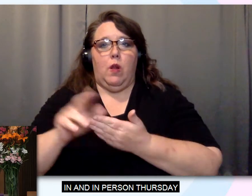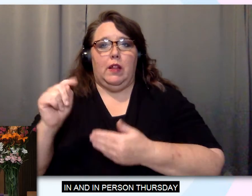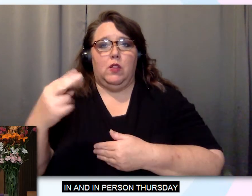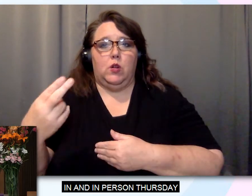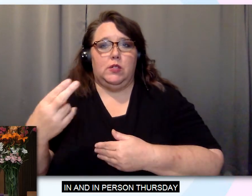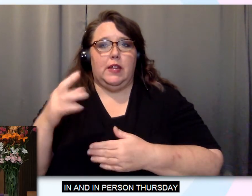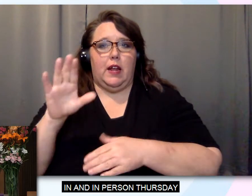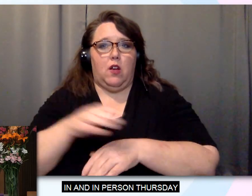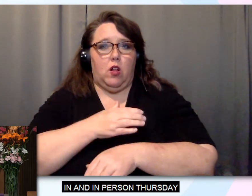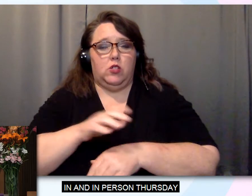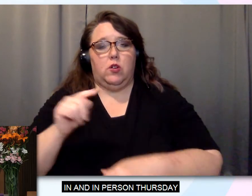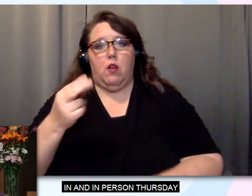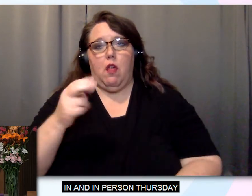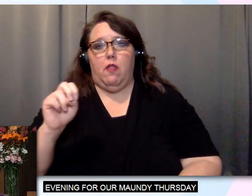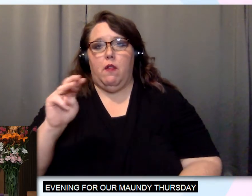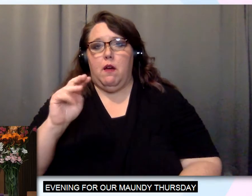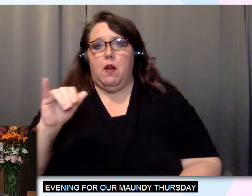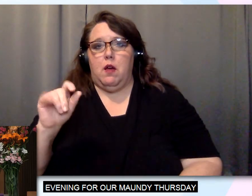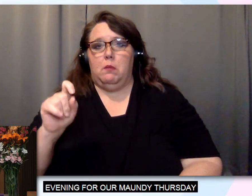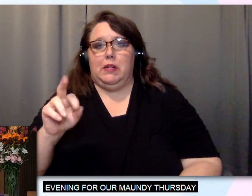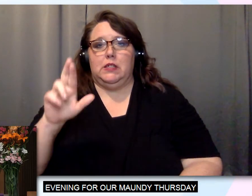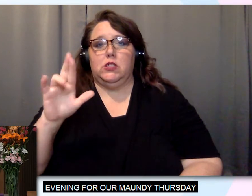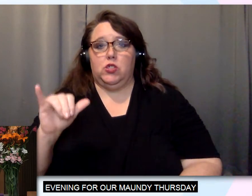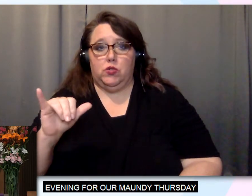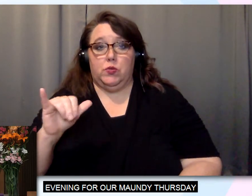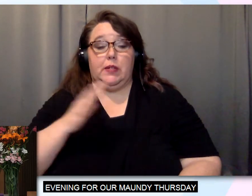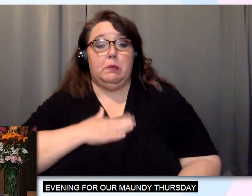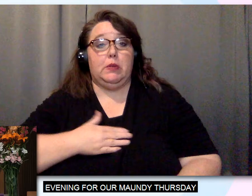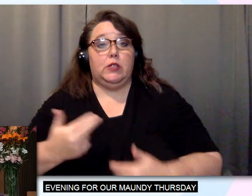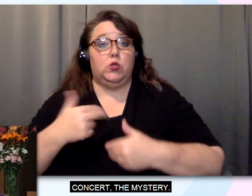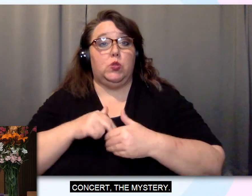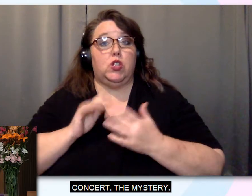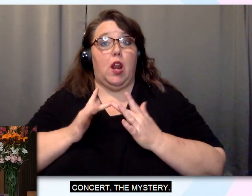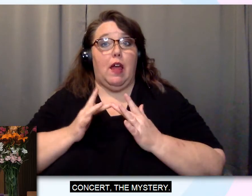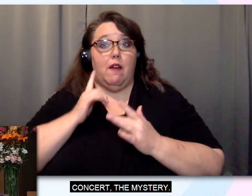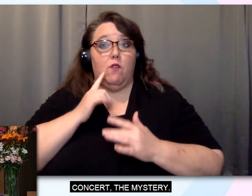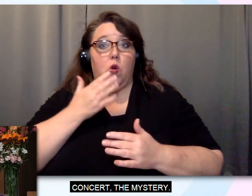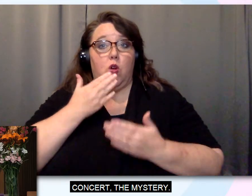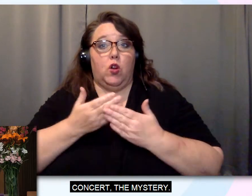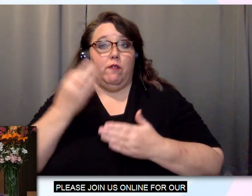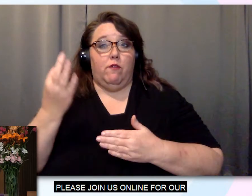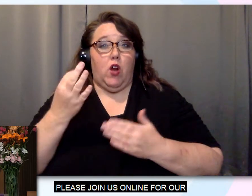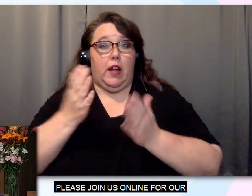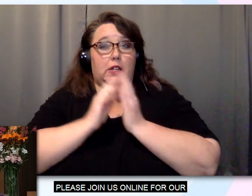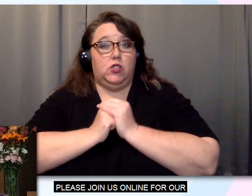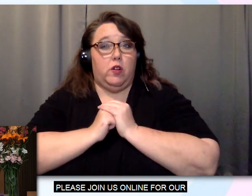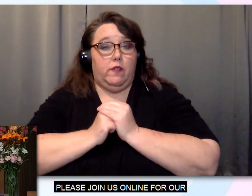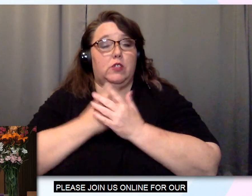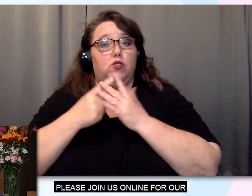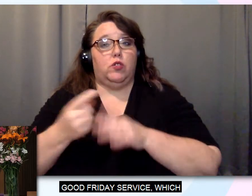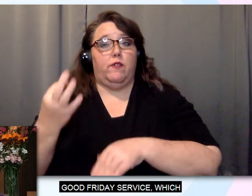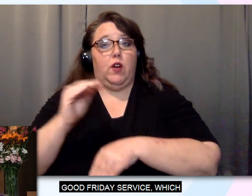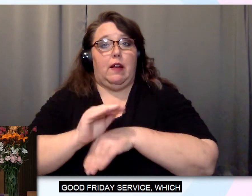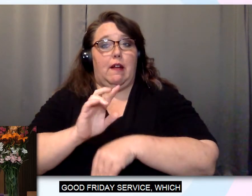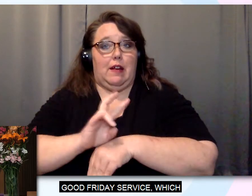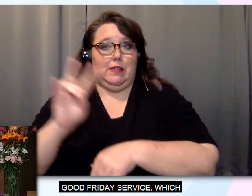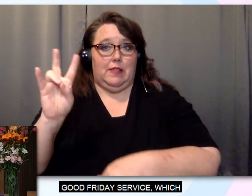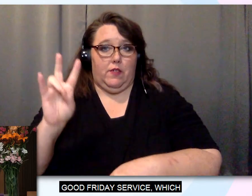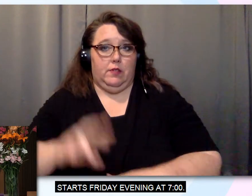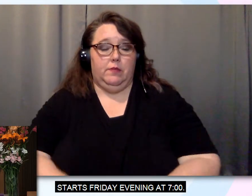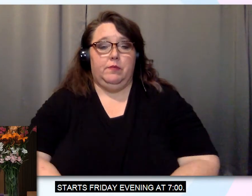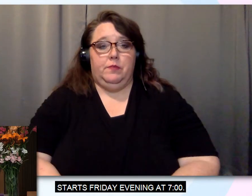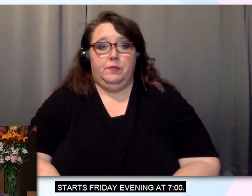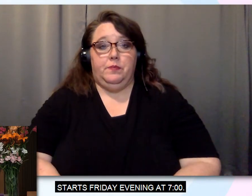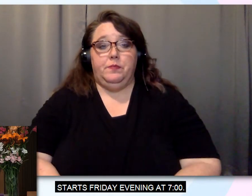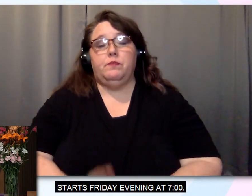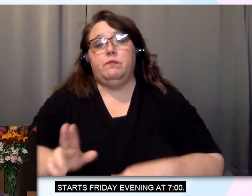our Maundy Thursday concert, The Mystery. And please join us online for our Good Friday service, which starts Friday